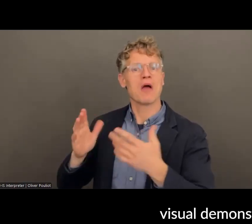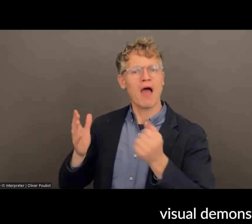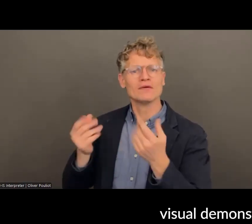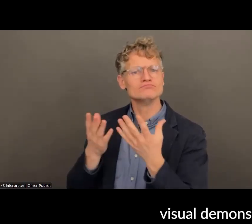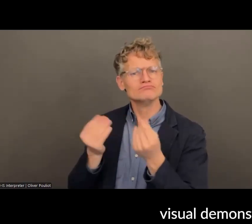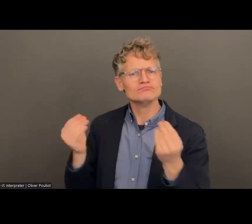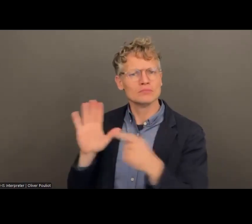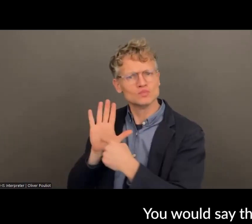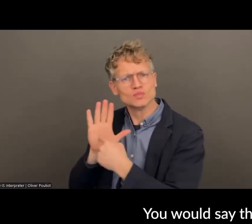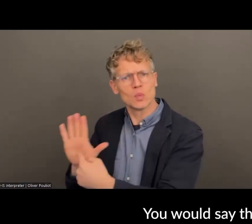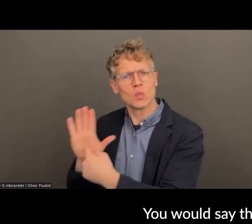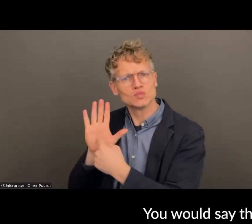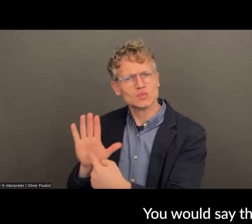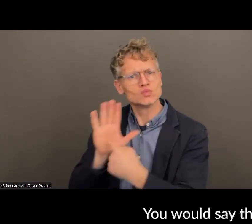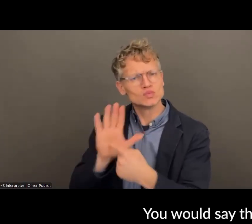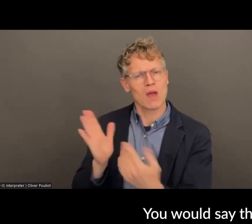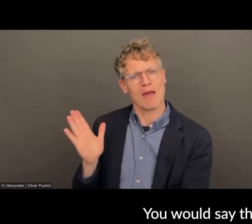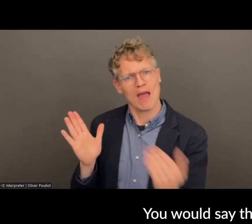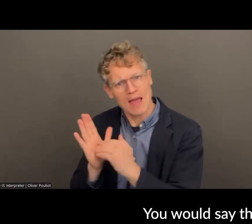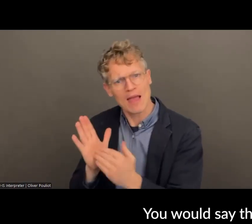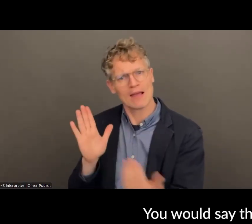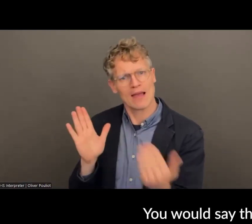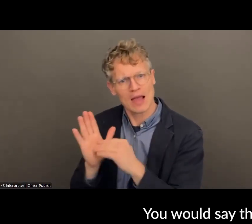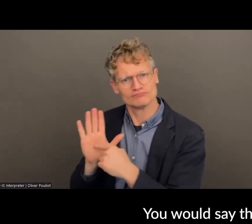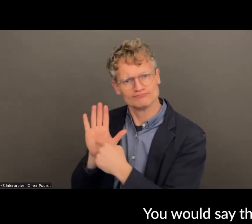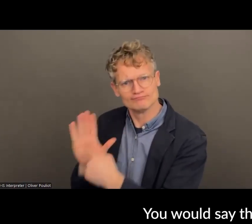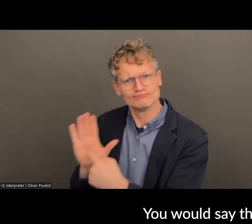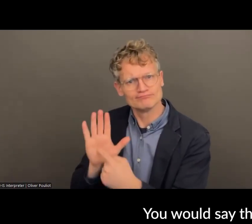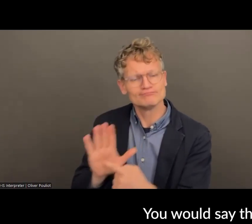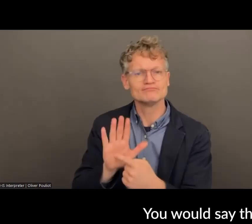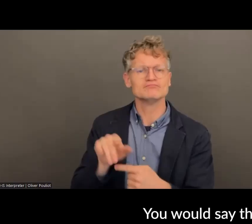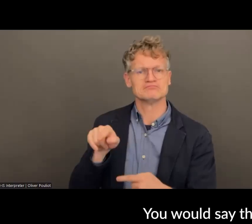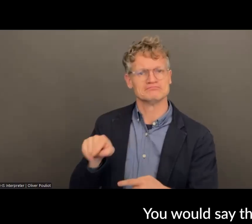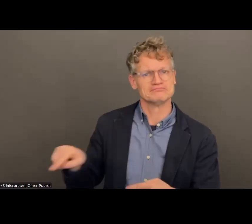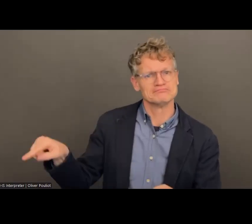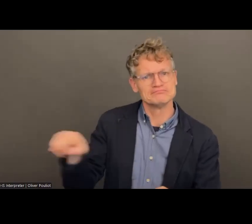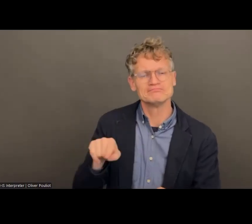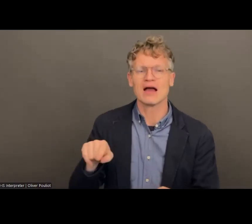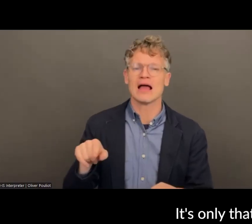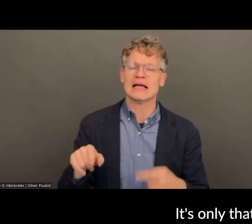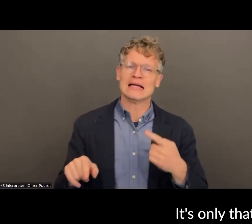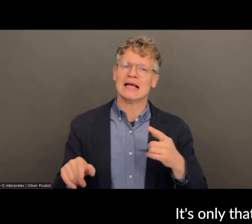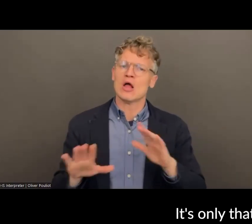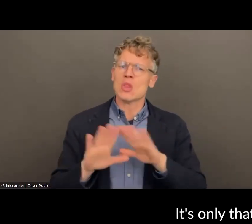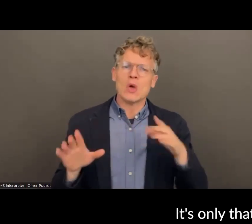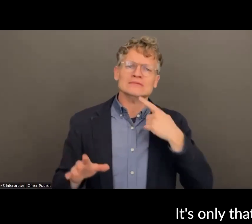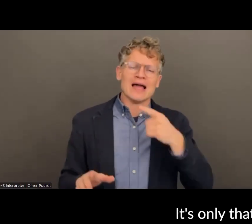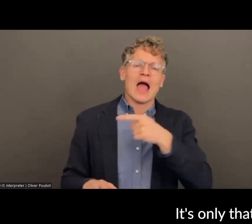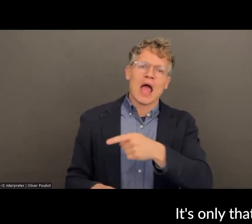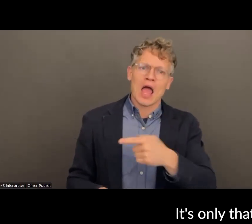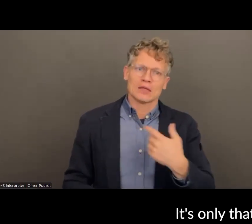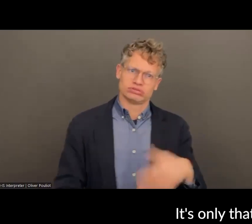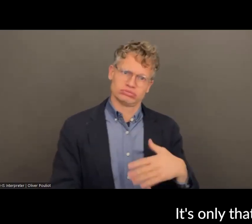additional repetitions. You would say that they are slow learners, but we do not prefer to call them slow learners. It's only that we have